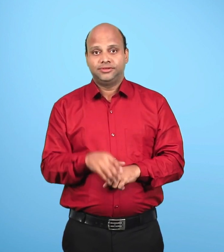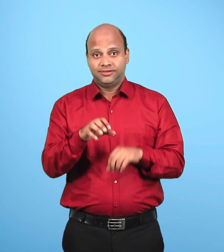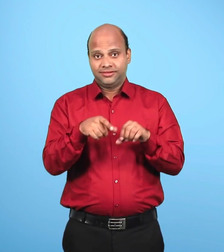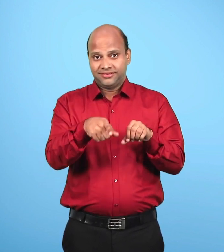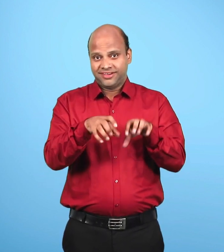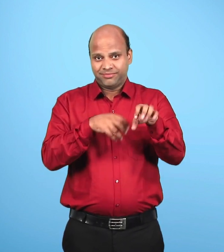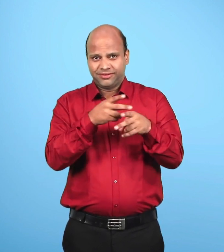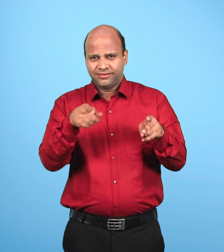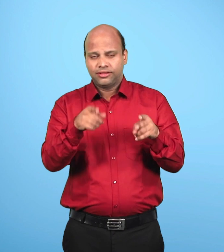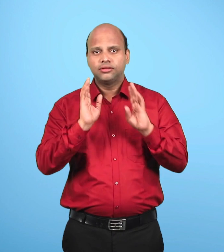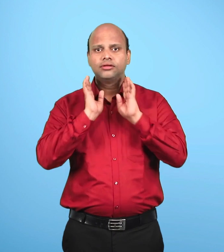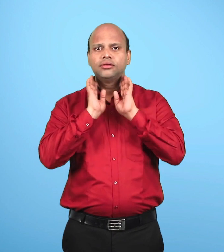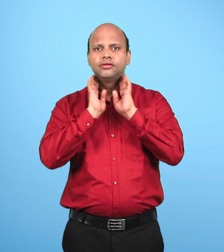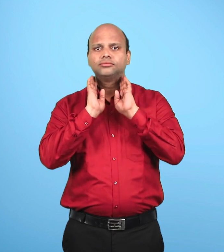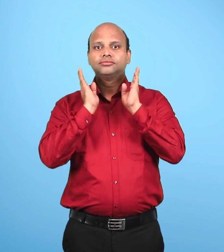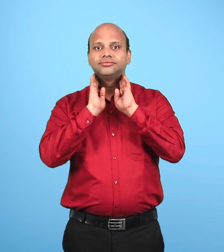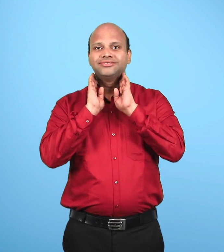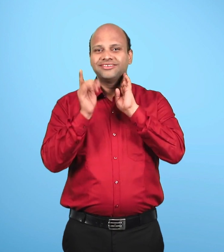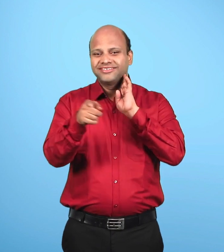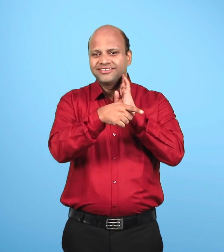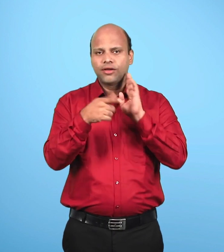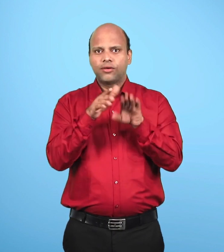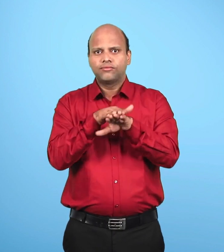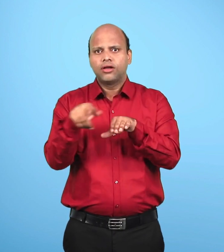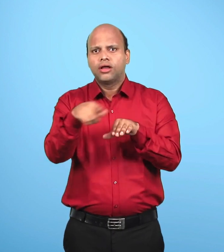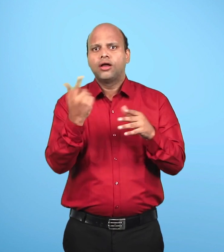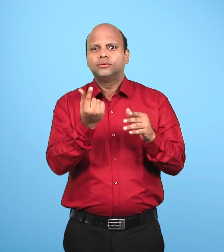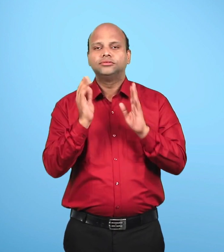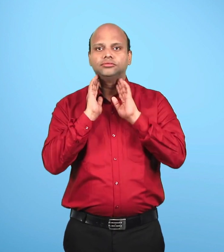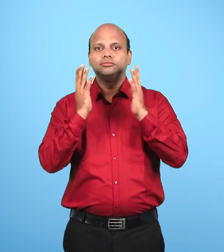These animals have gills to help them use oxygen dissolved in water.